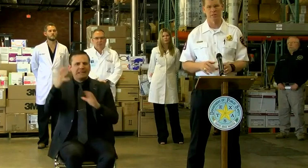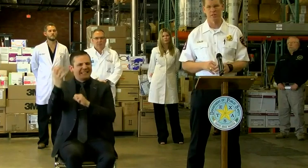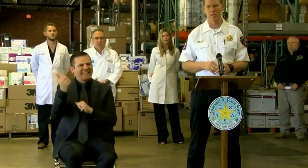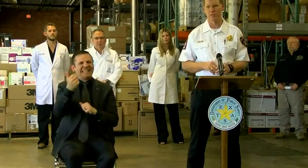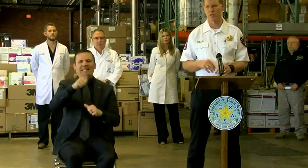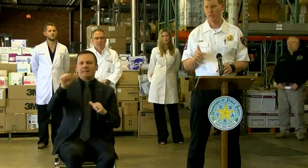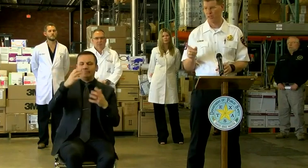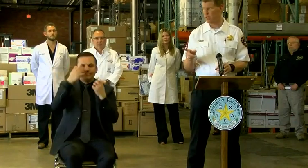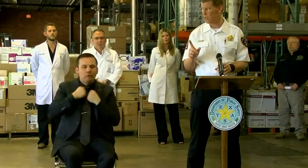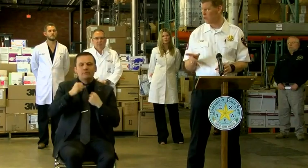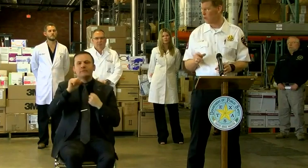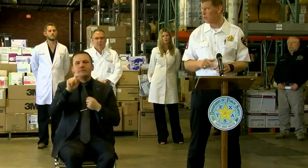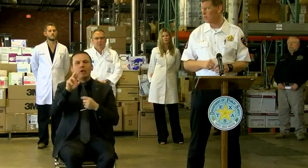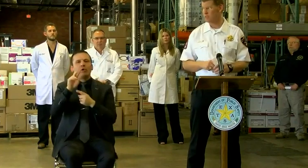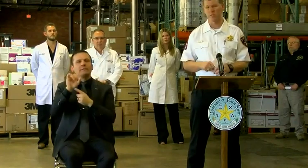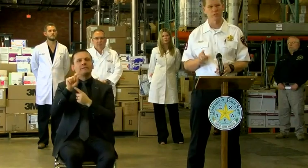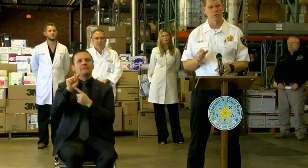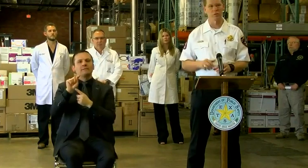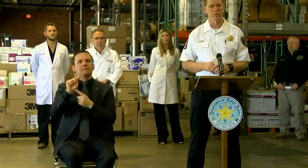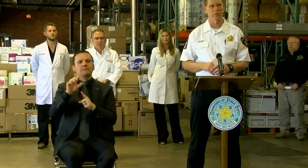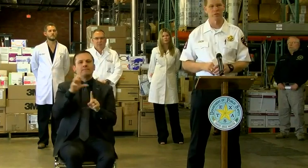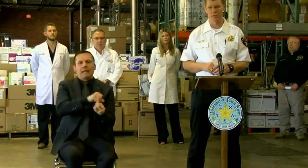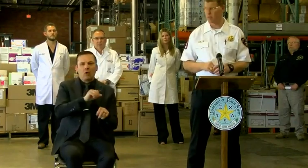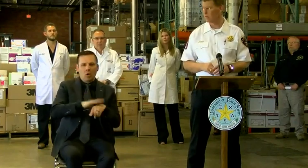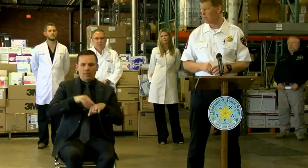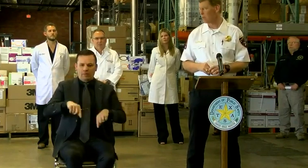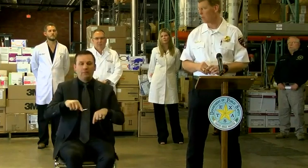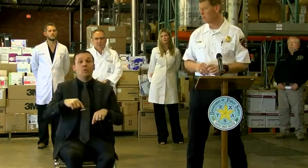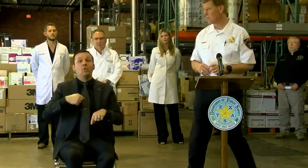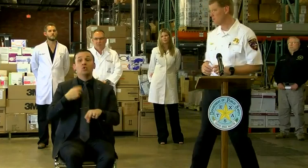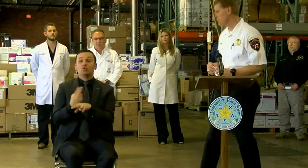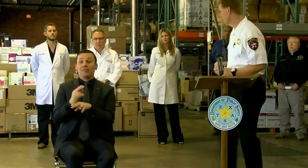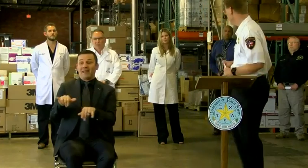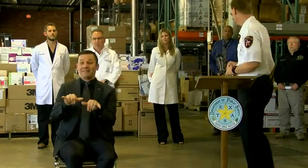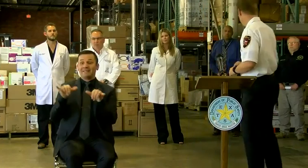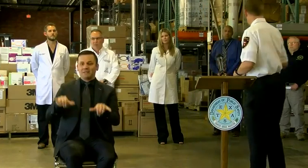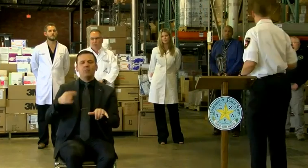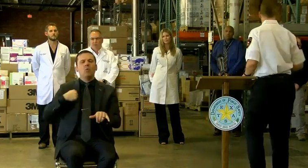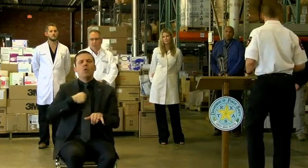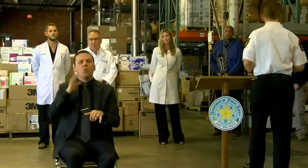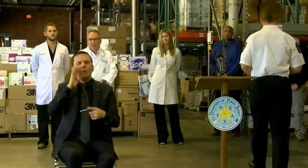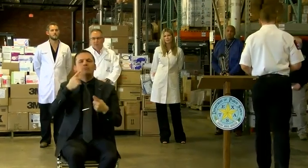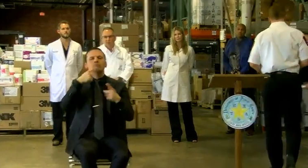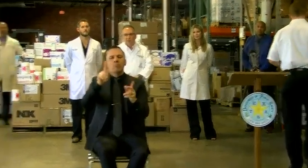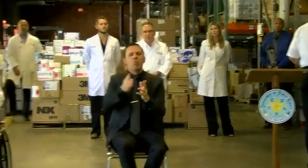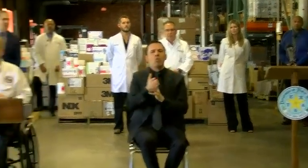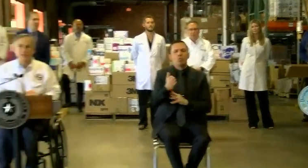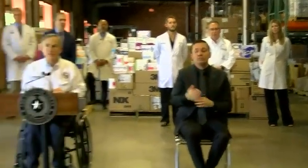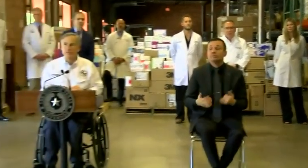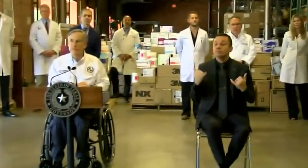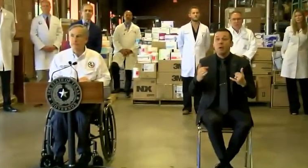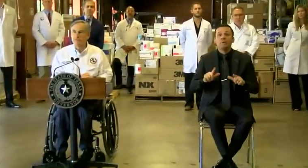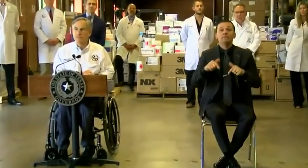terror attack on this nation. And together, working in the system, we will get through this. Thank you. Thank you, Chief. We'll take a few questions.